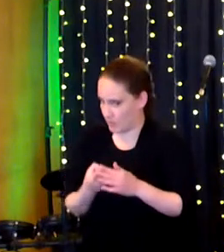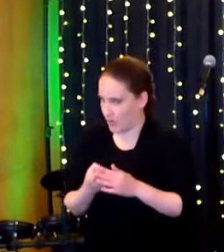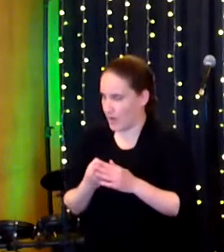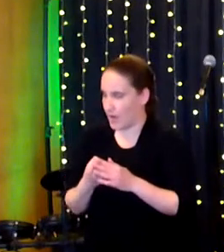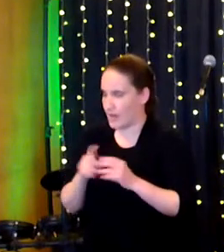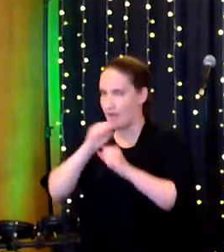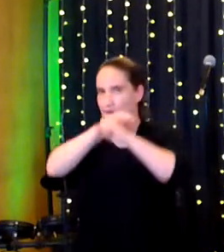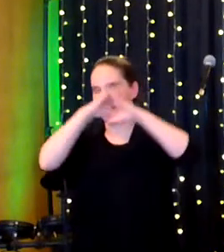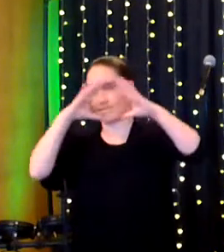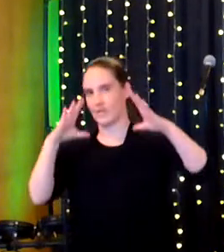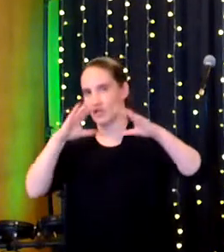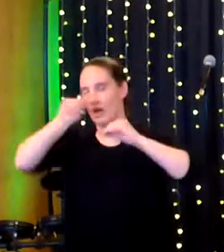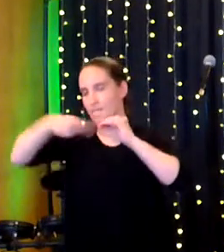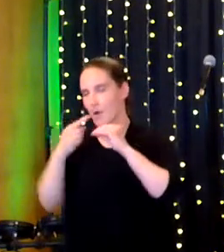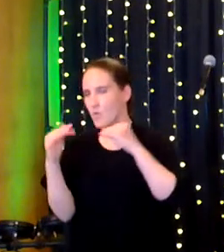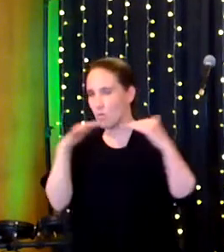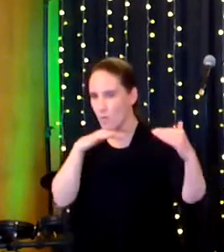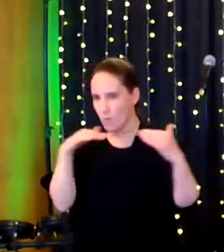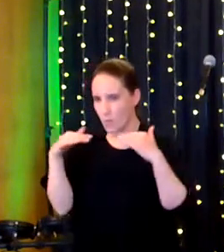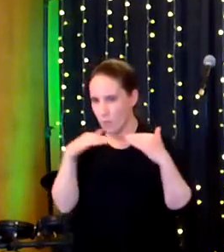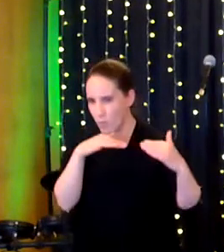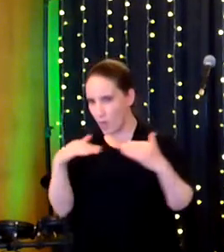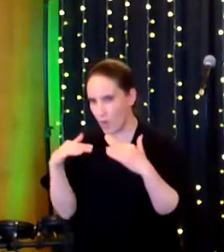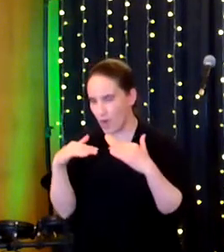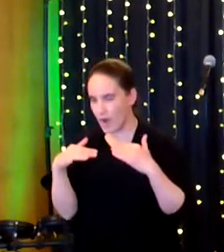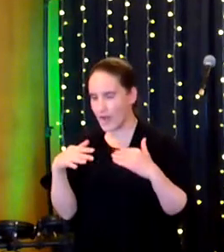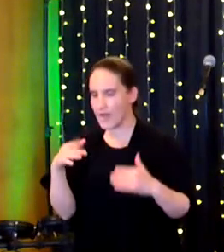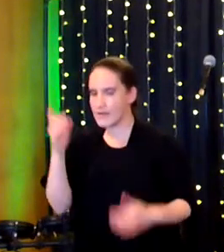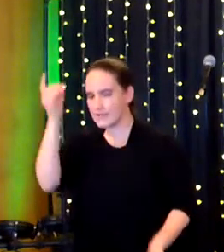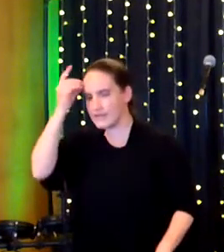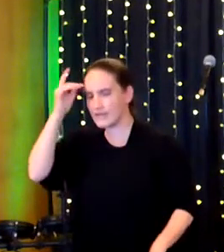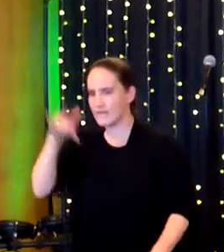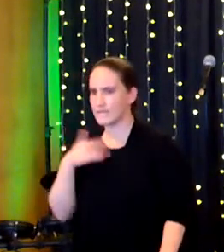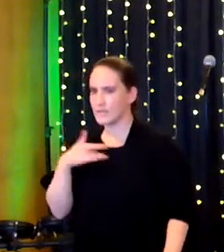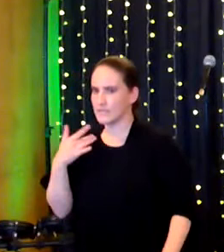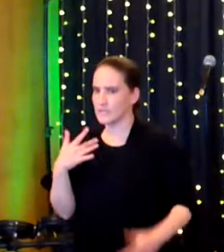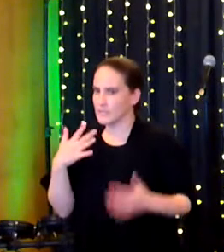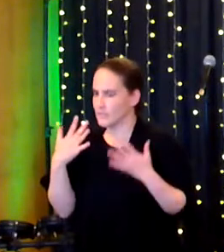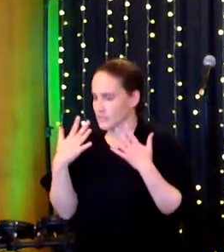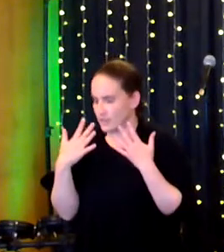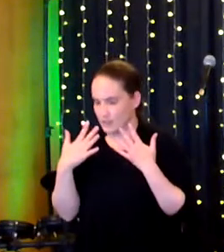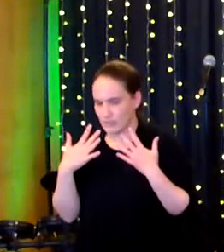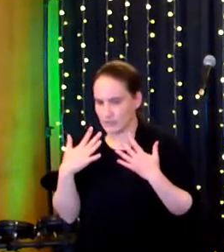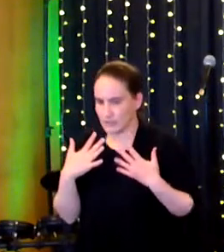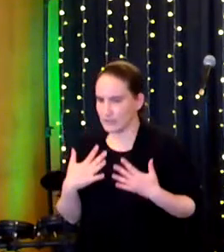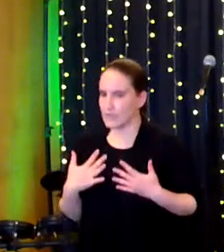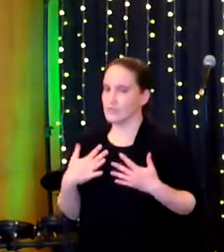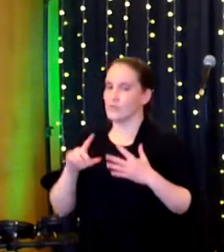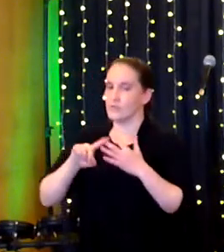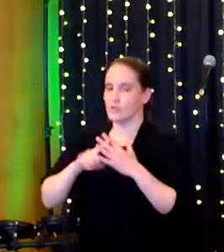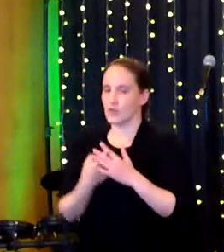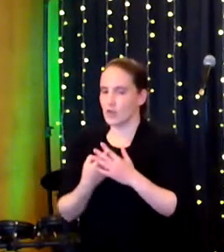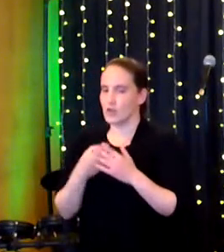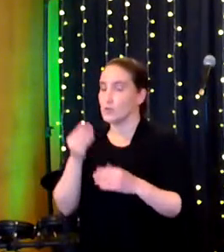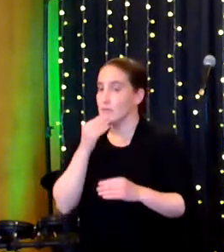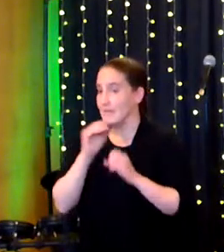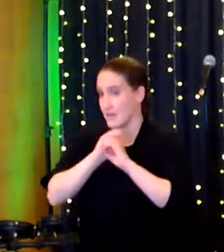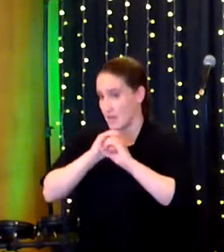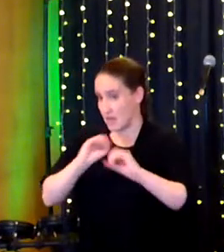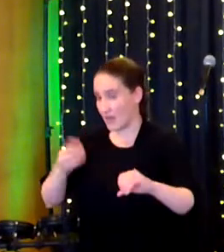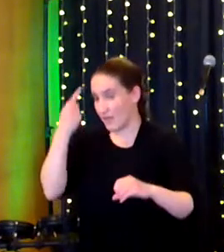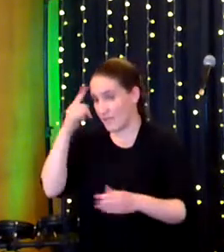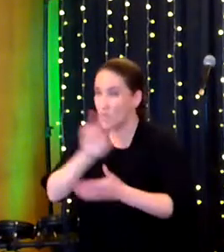this three-week time of prayer and fasting, right? 3 weeks, 21 days. So then in